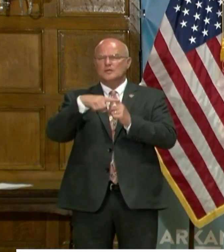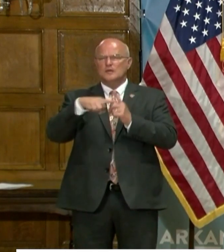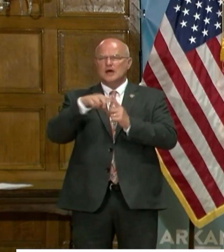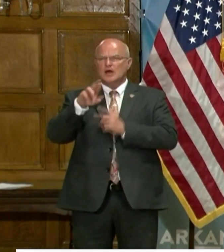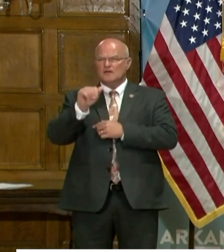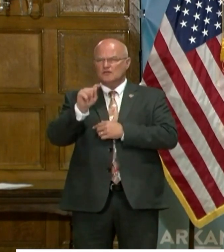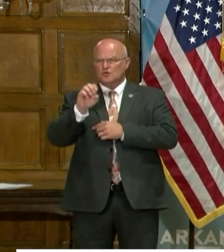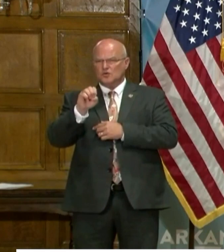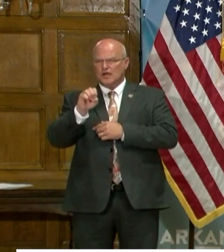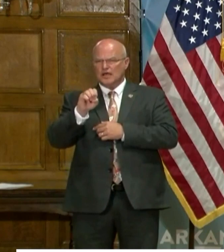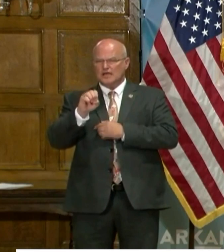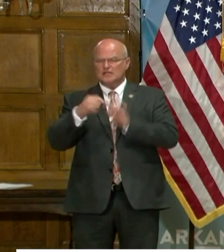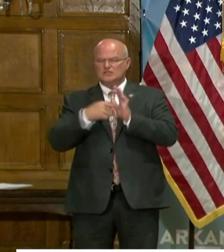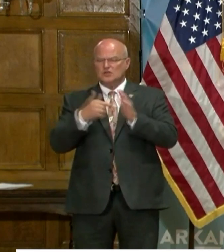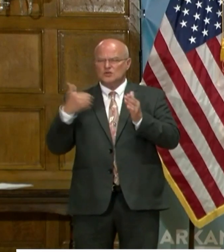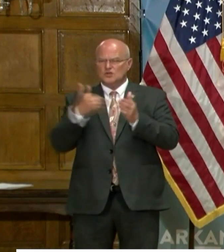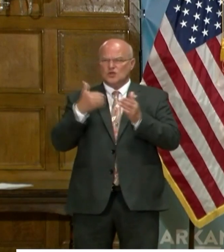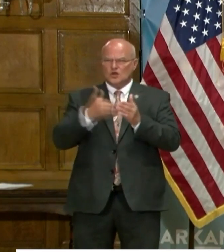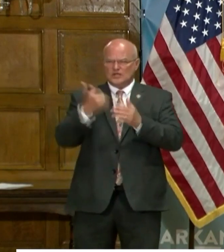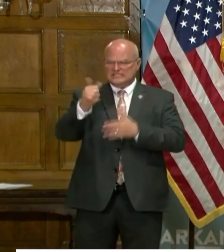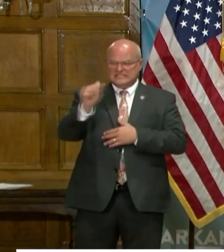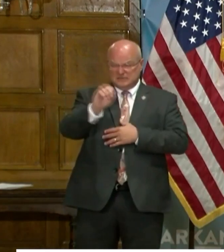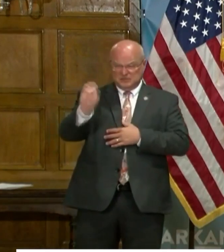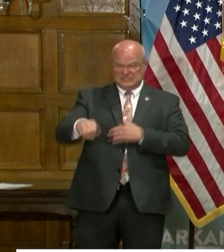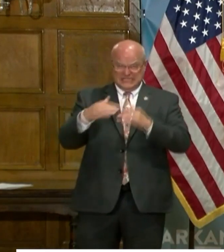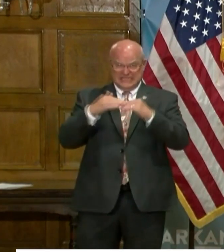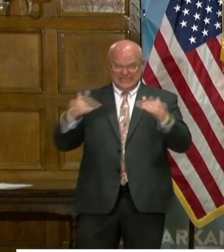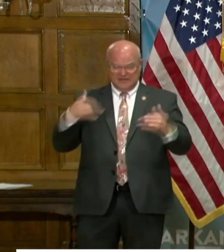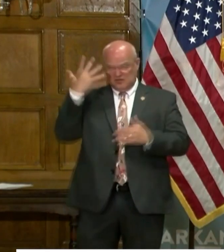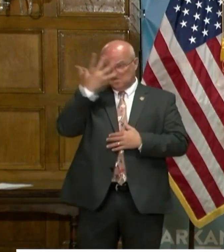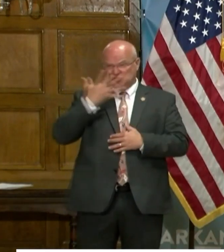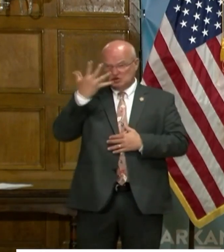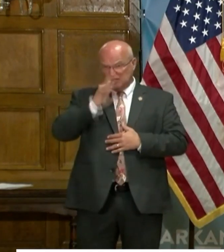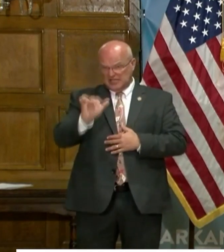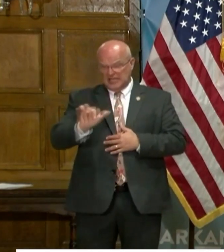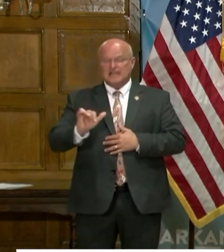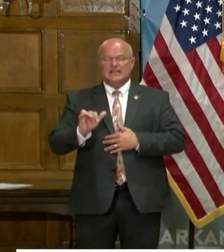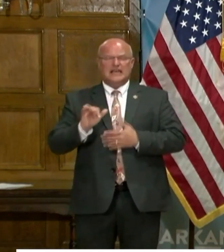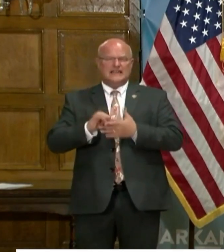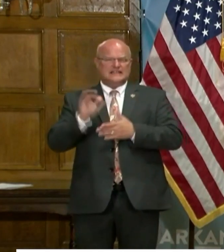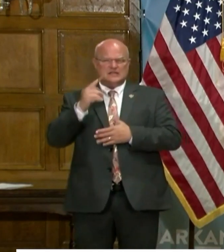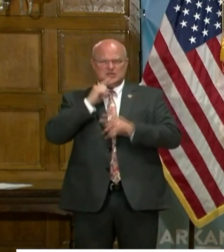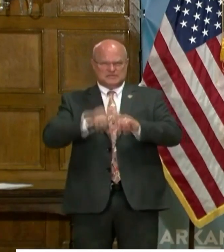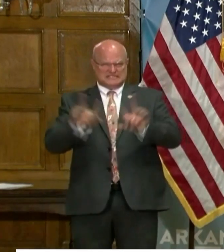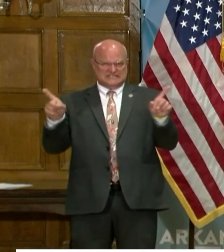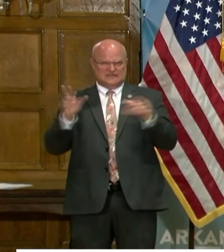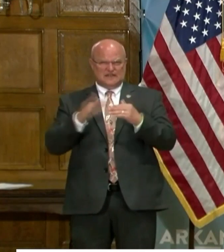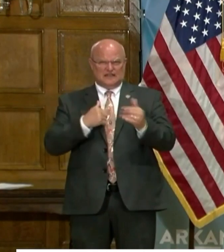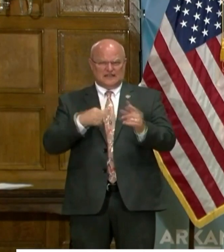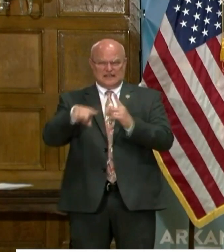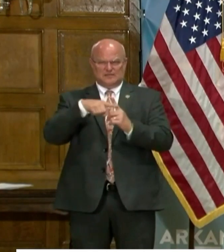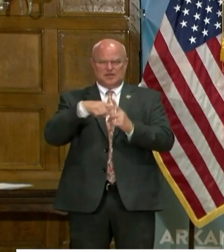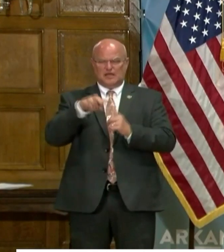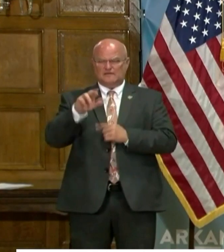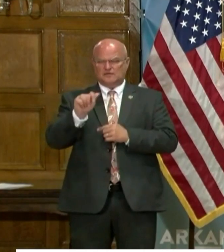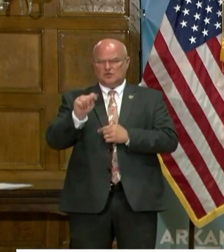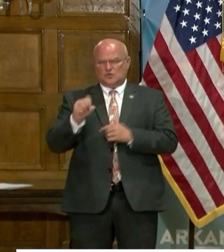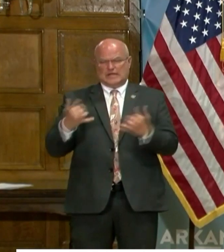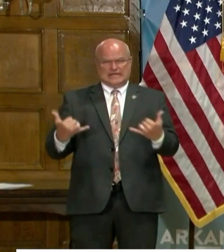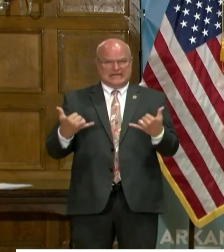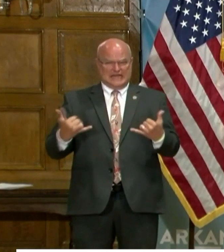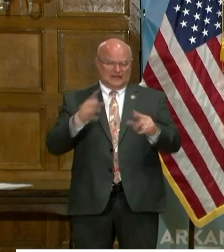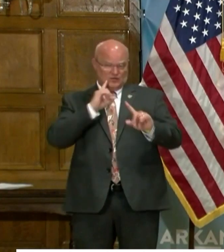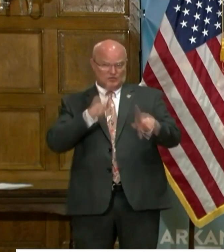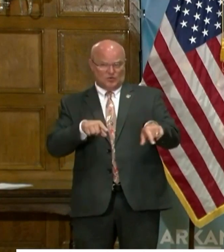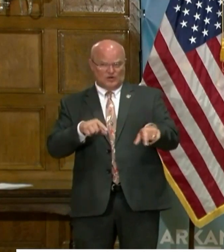couple of days they were up closer to the 10% level, it looked like, and that seemed to be a little different than the positivity rates that had been